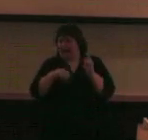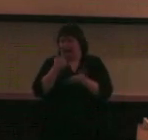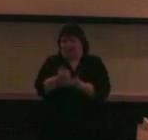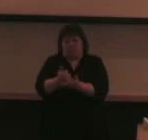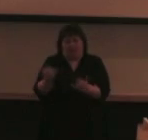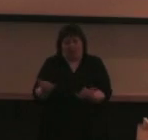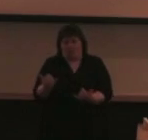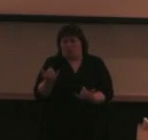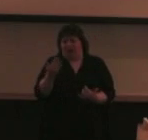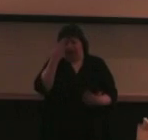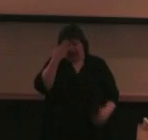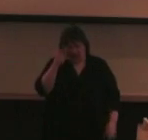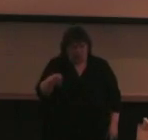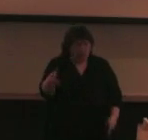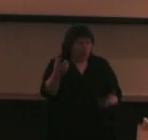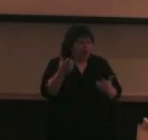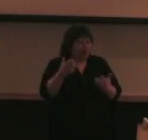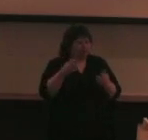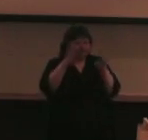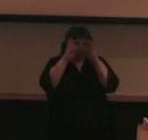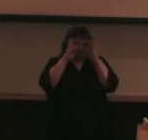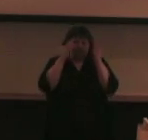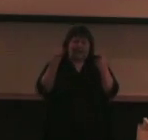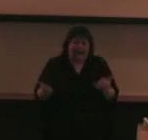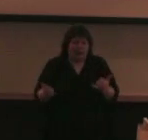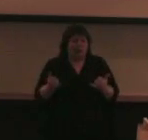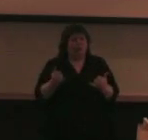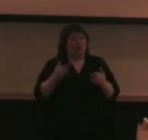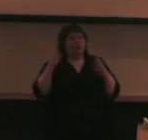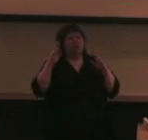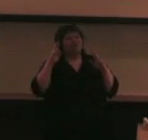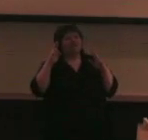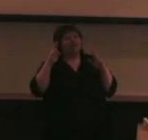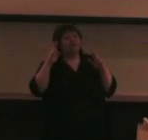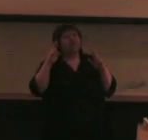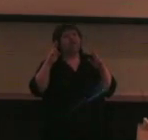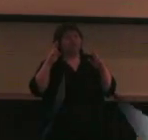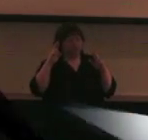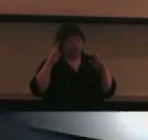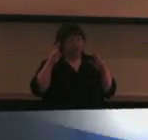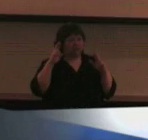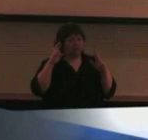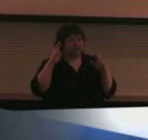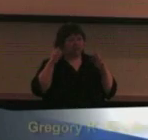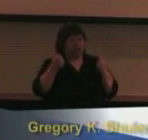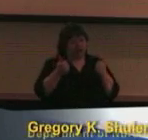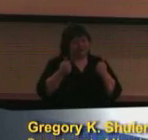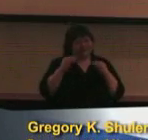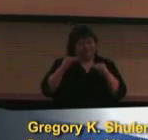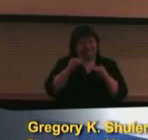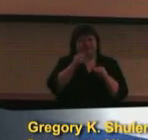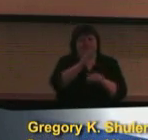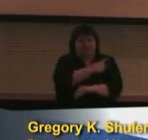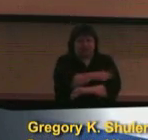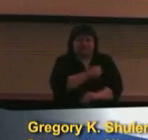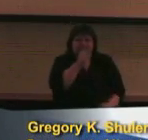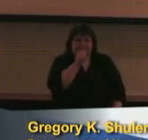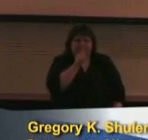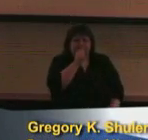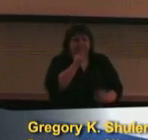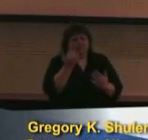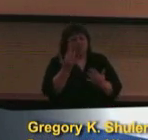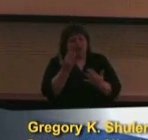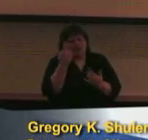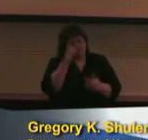right now, I know you want me to assist you. Hopefully we can get them to be patient and wait for staff